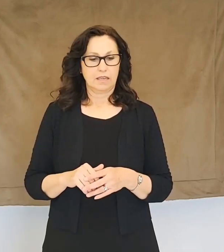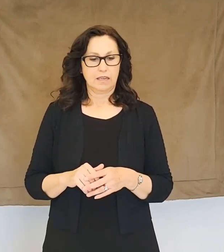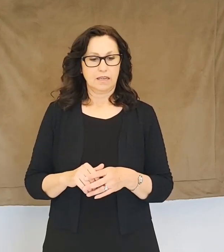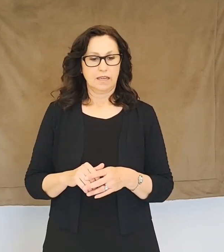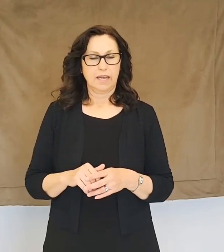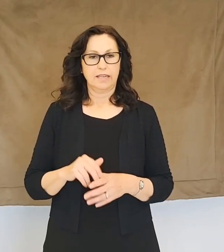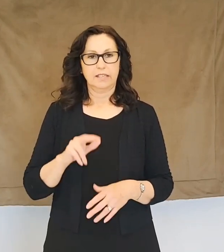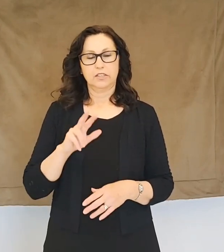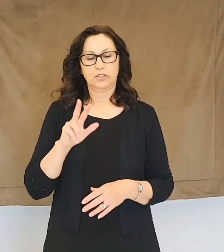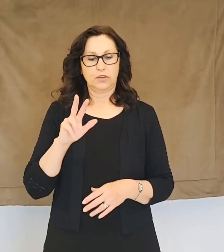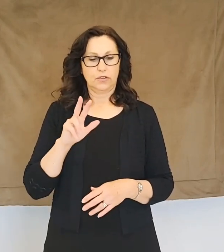and it's